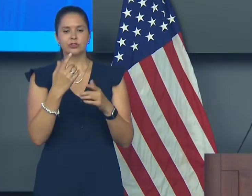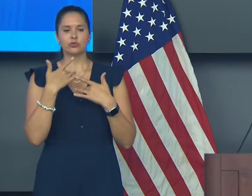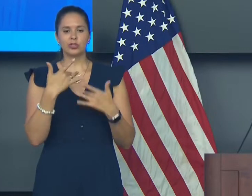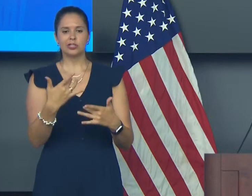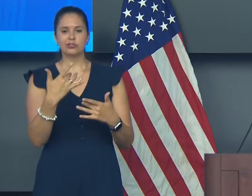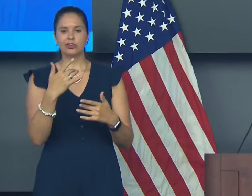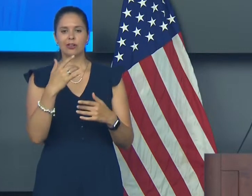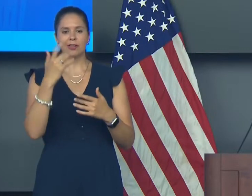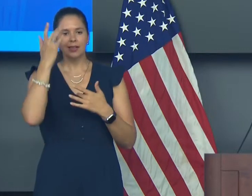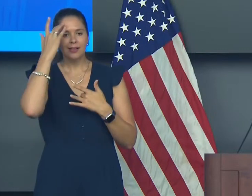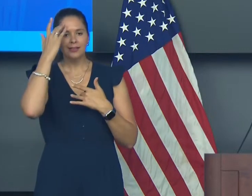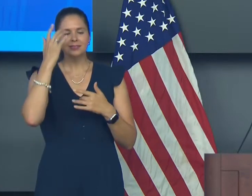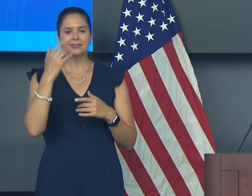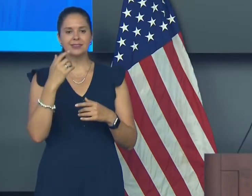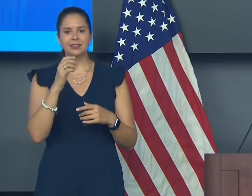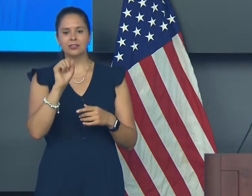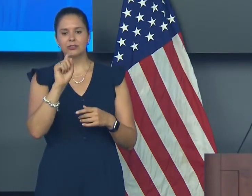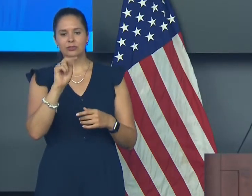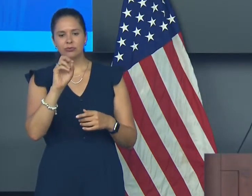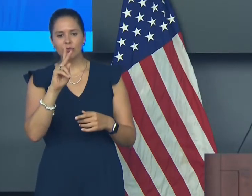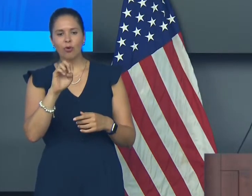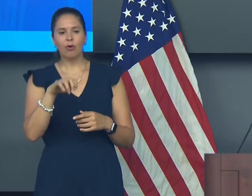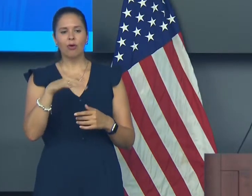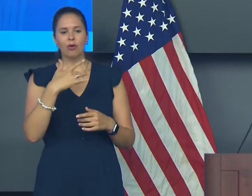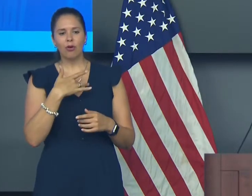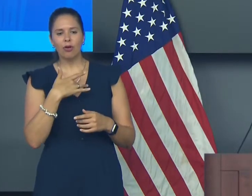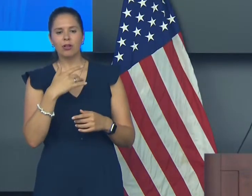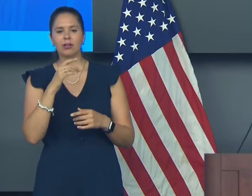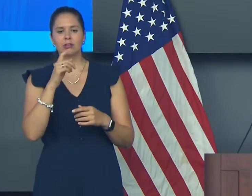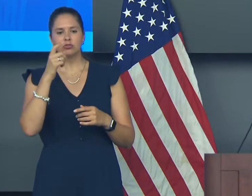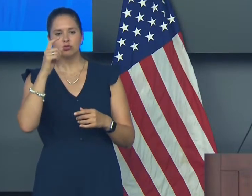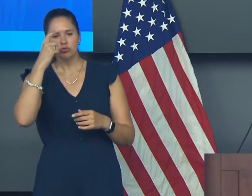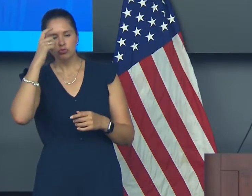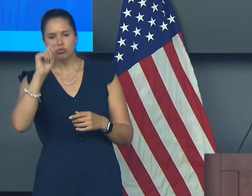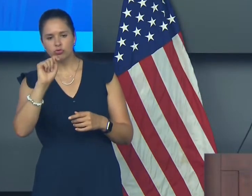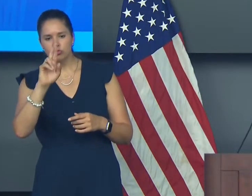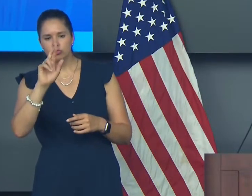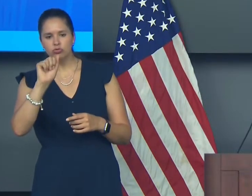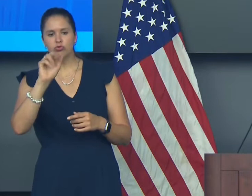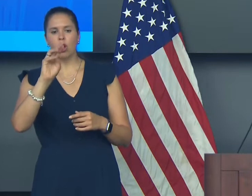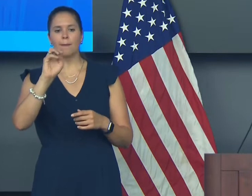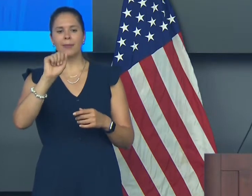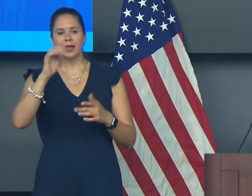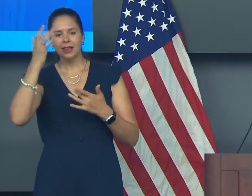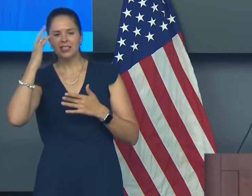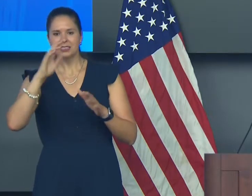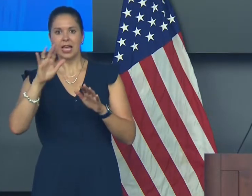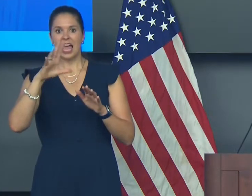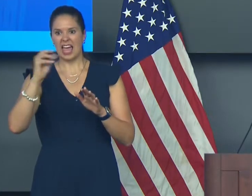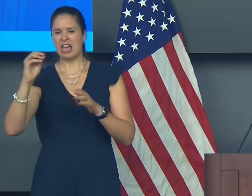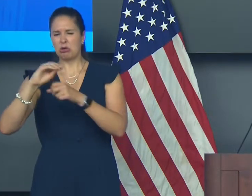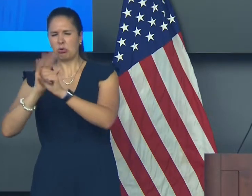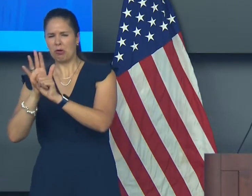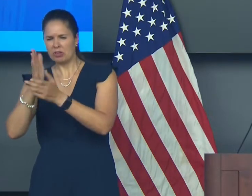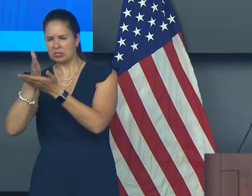our cardiology patients, our stroke patients, trauma, illness, but of course, still our COVID patients as well.